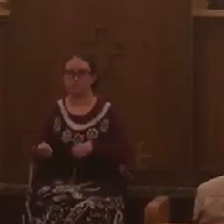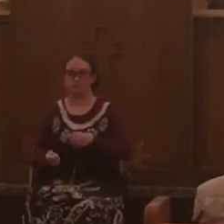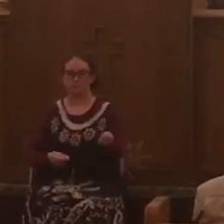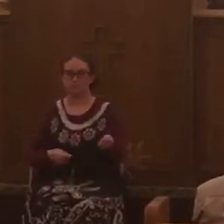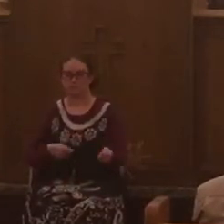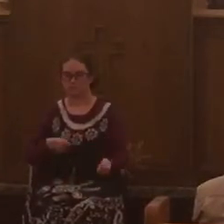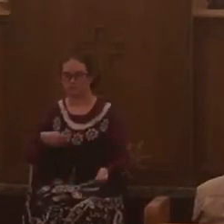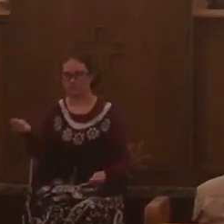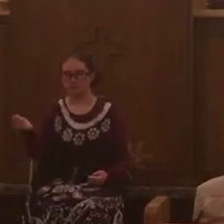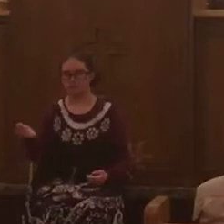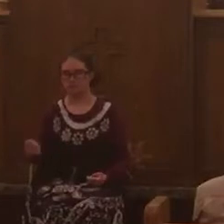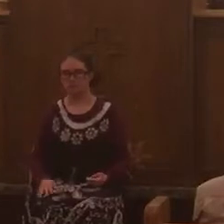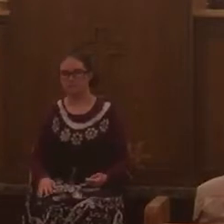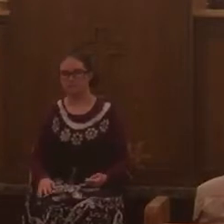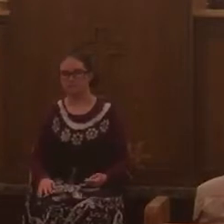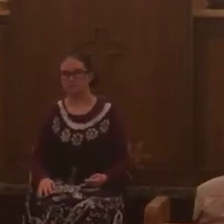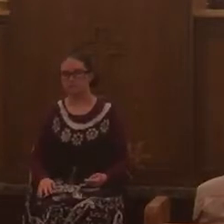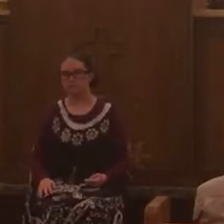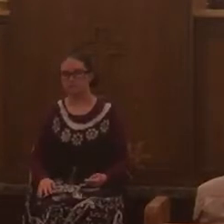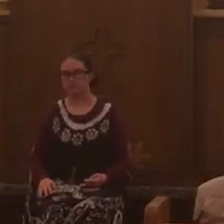Church, we've got a job to do.